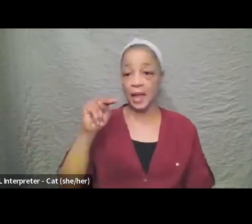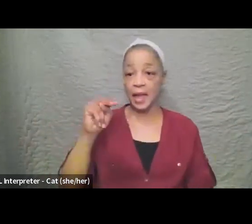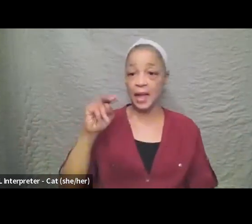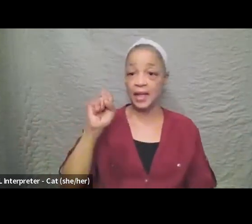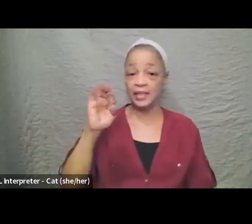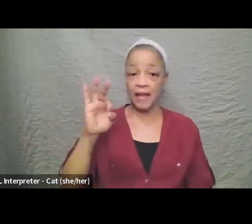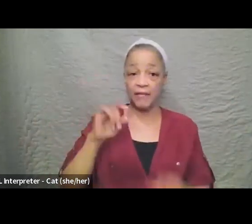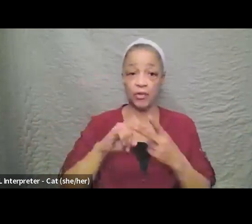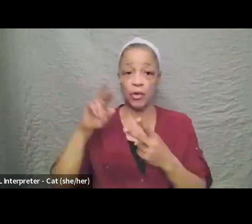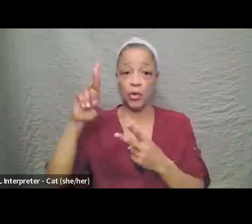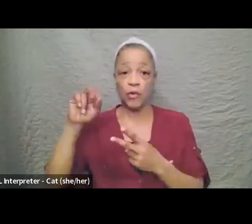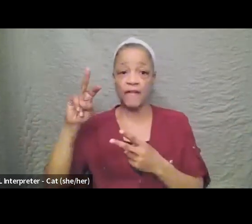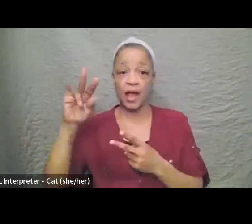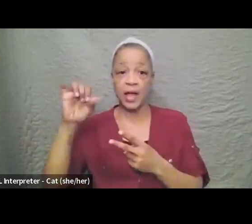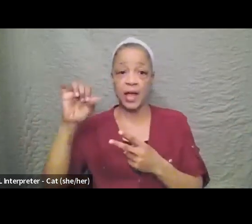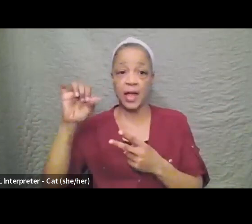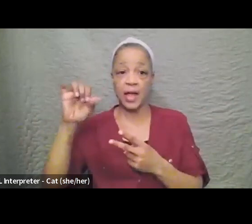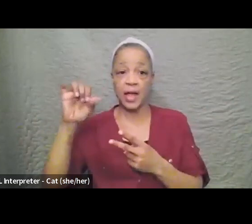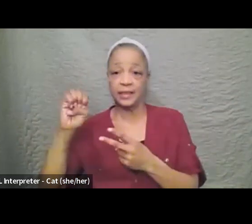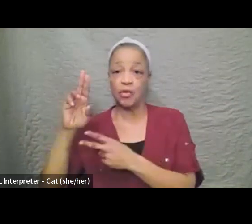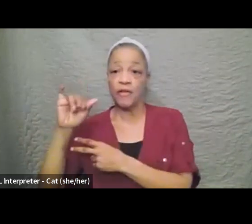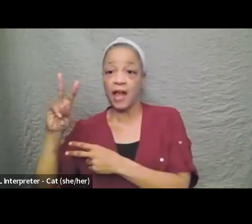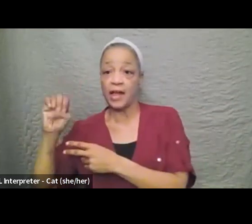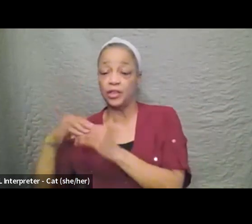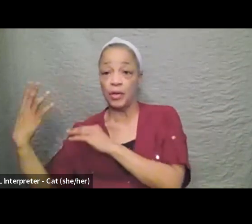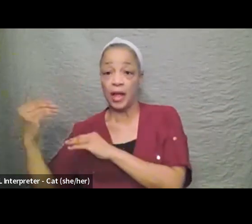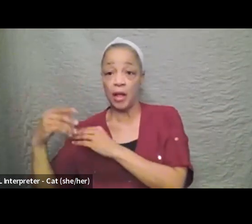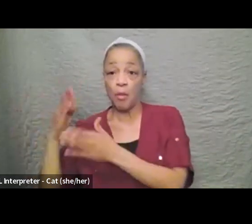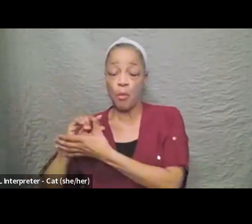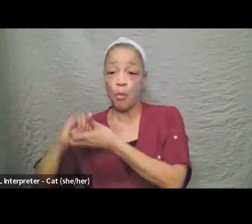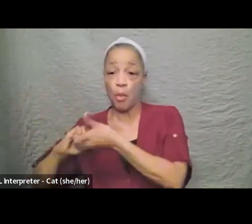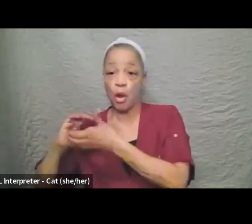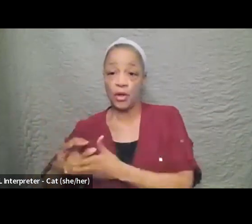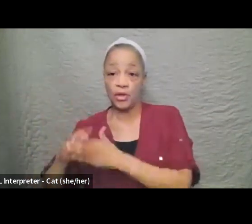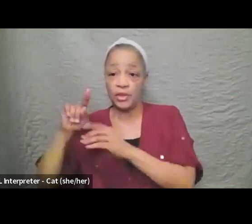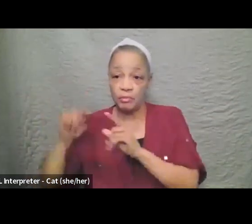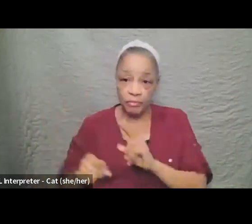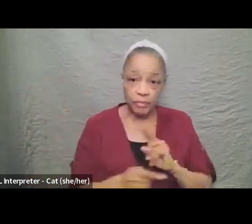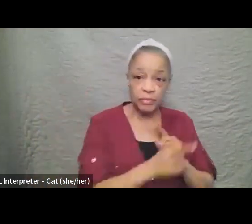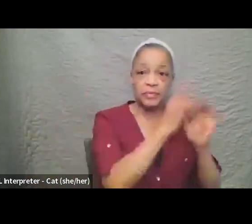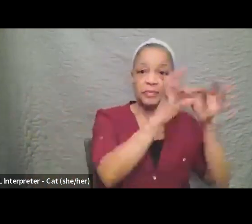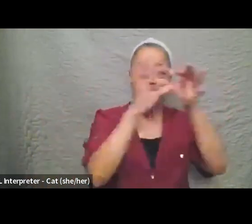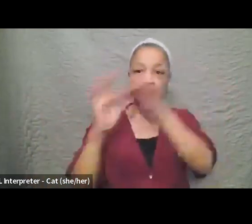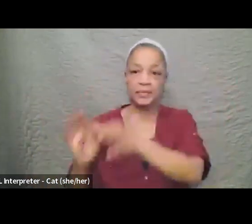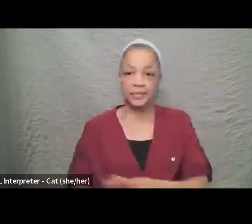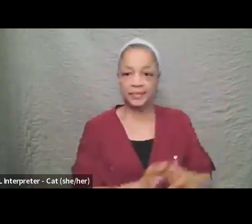Revise, Revise to external partners, and all of the combinations